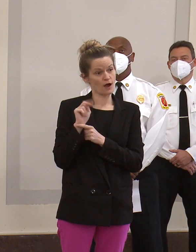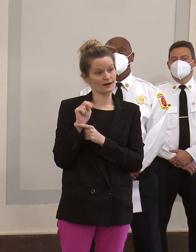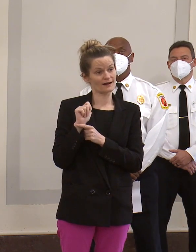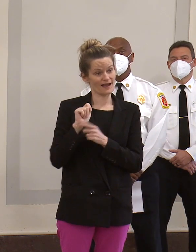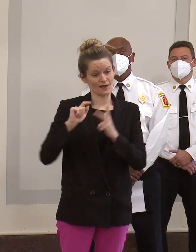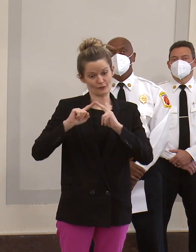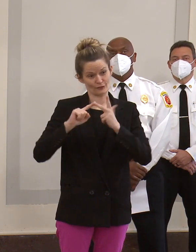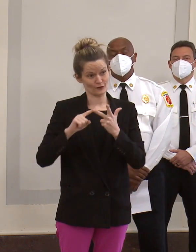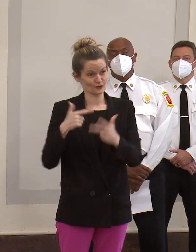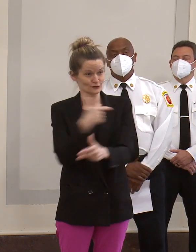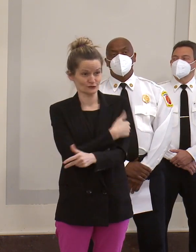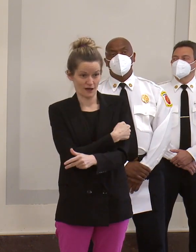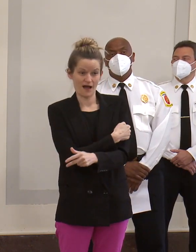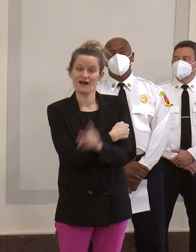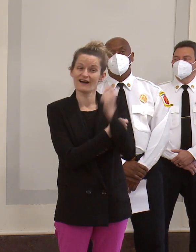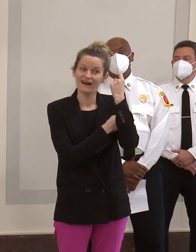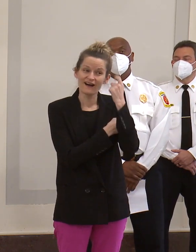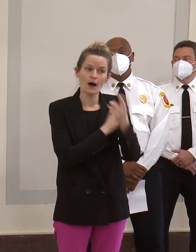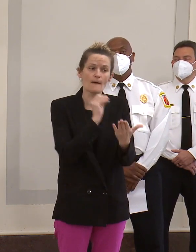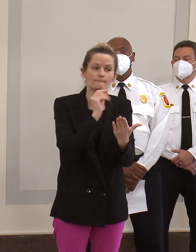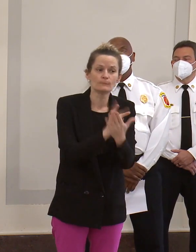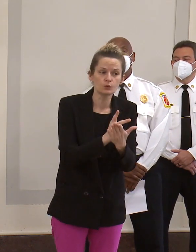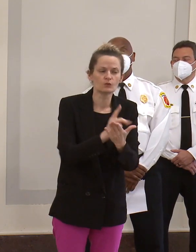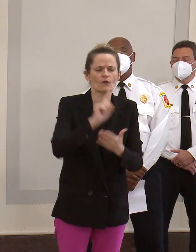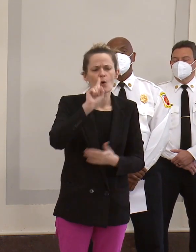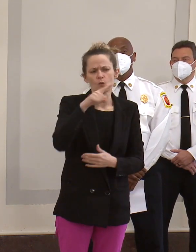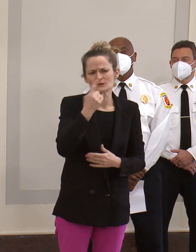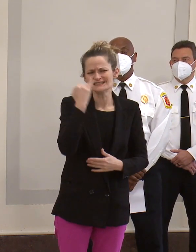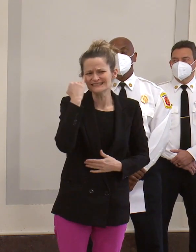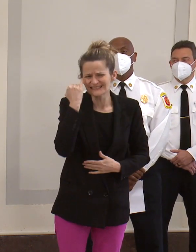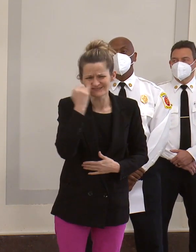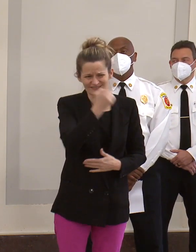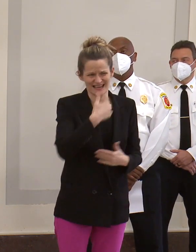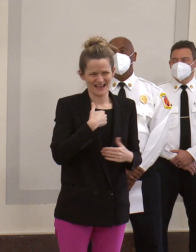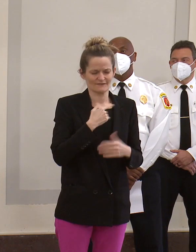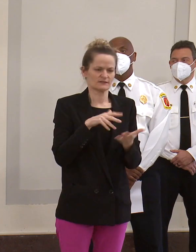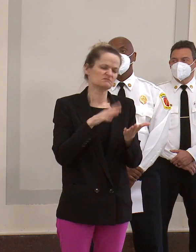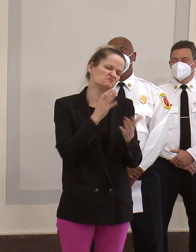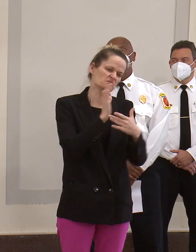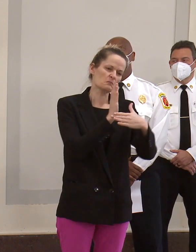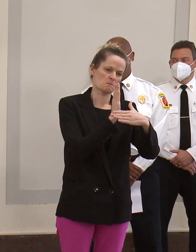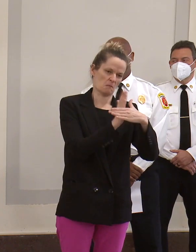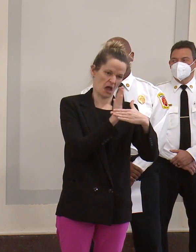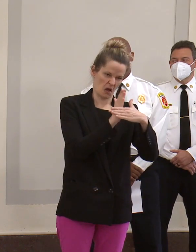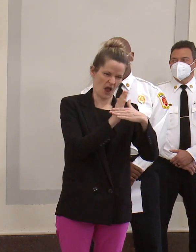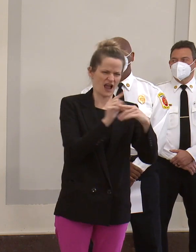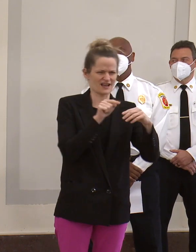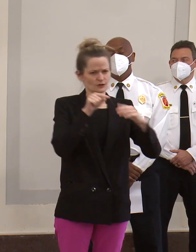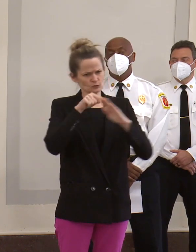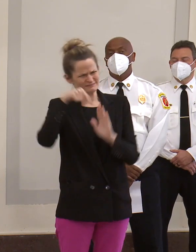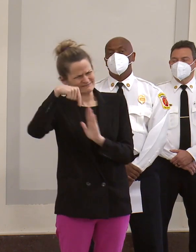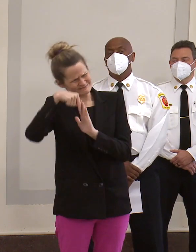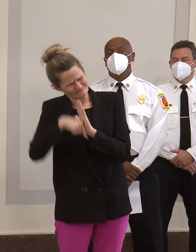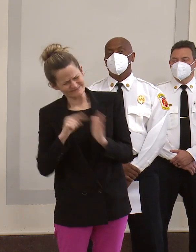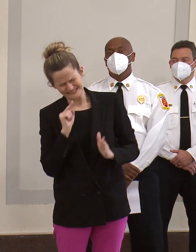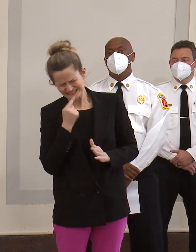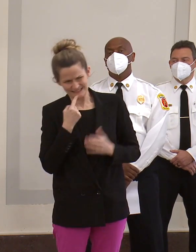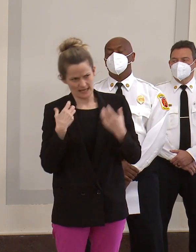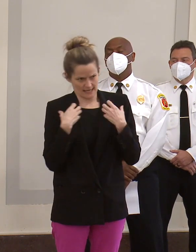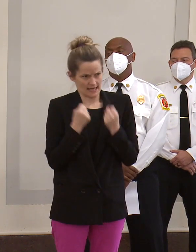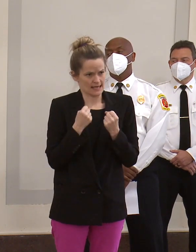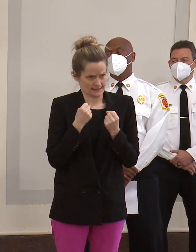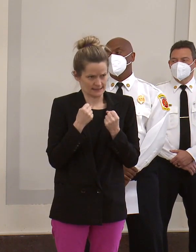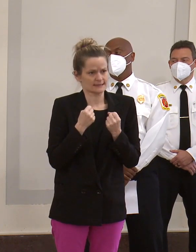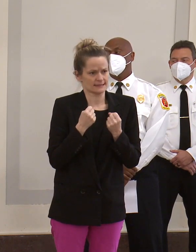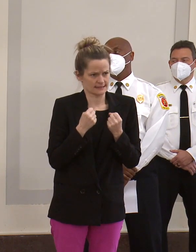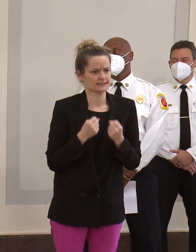to severe immunocompromising medical conditions, and this is to occur at least 28 days after their second shot. The Health